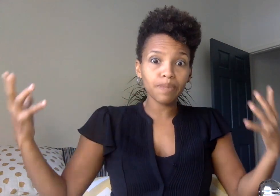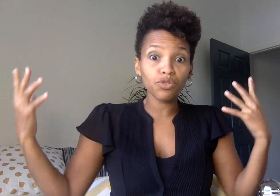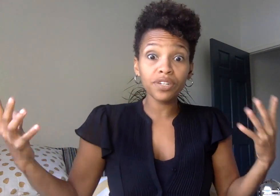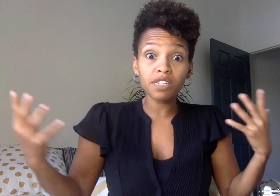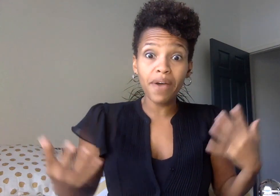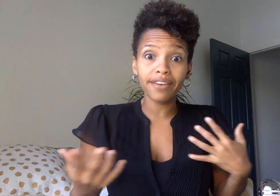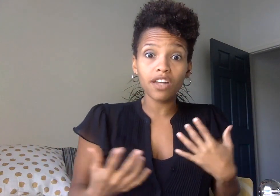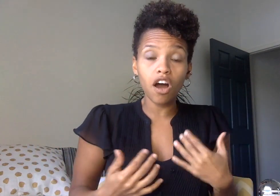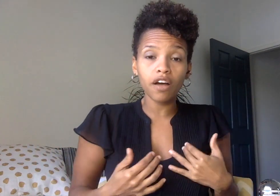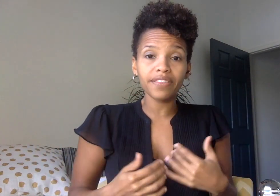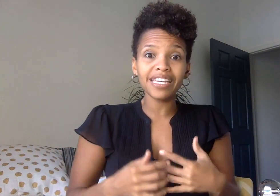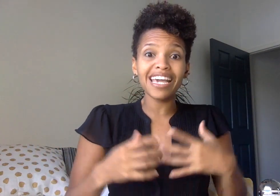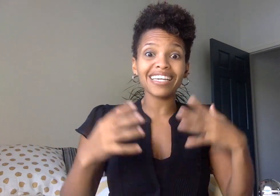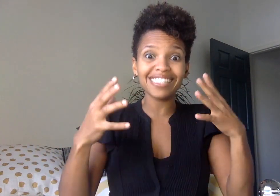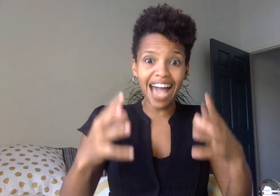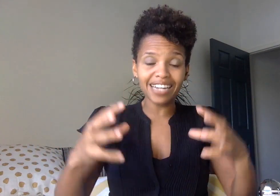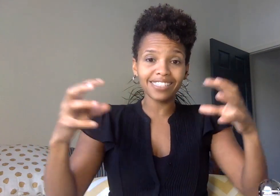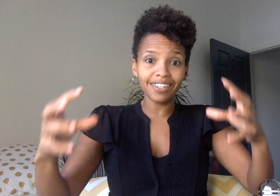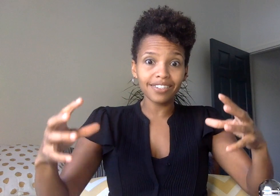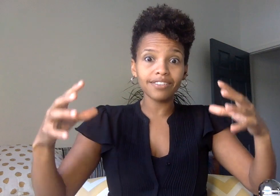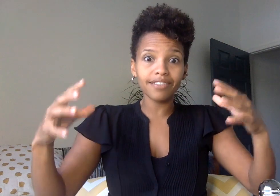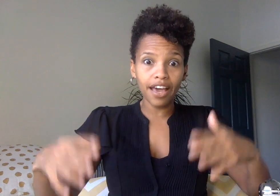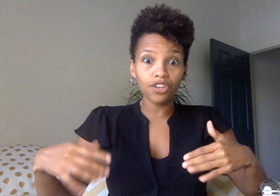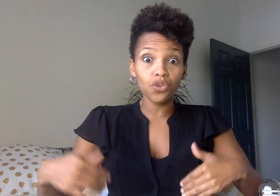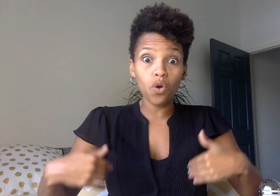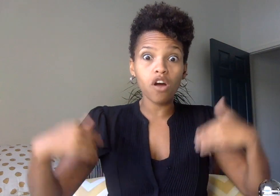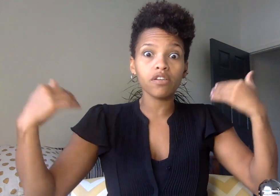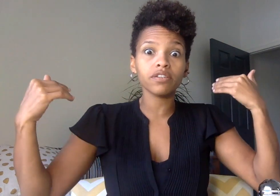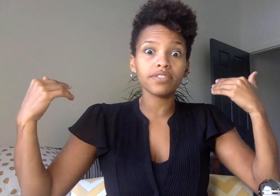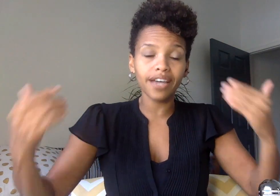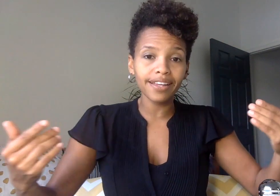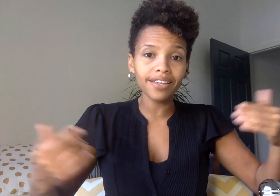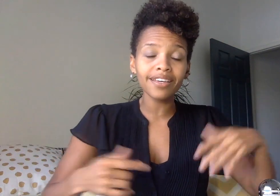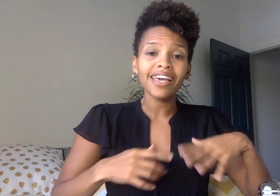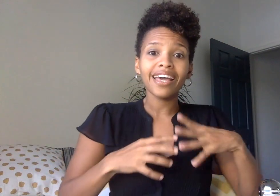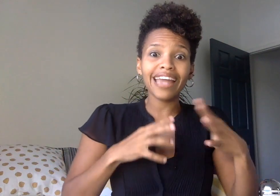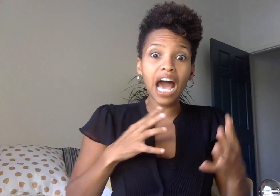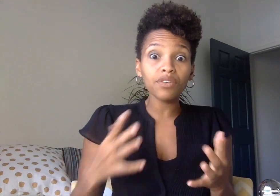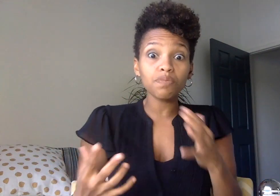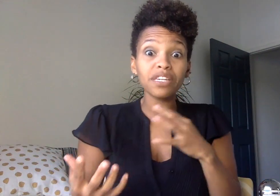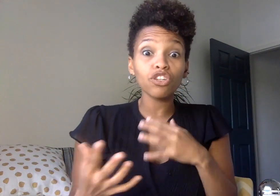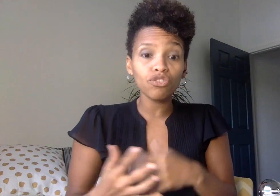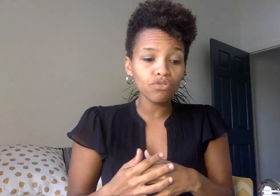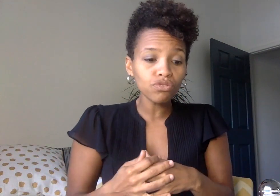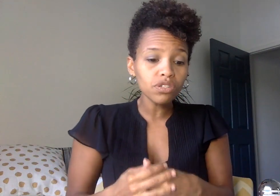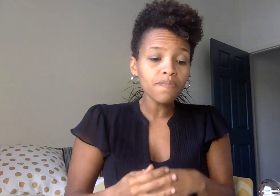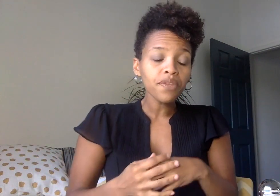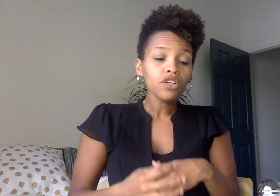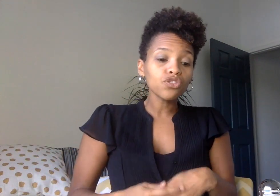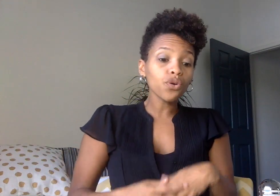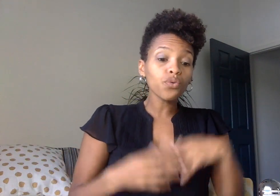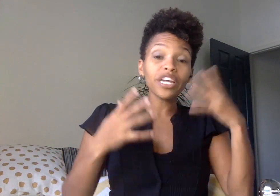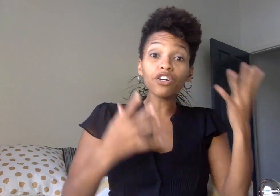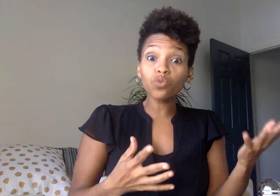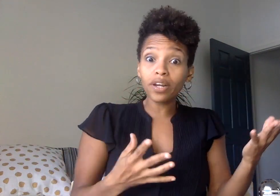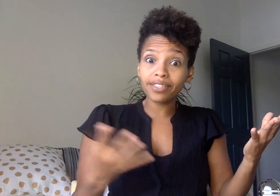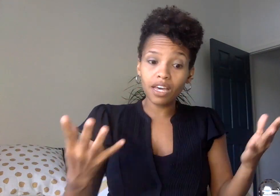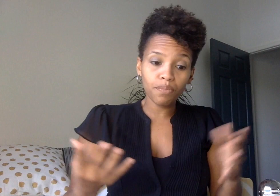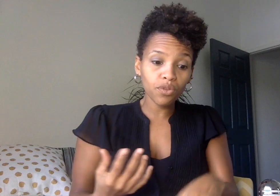really depend on the exact sentence that you are signing and how it's being used. So here's one example. The